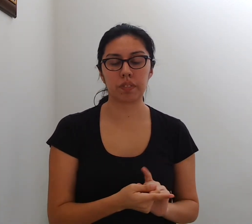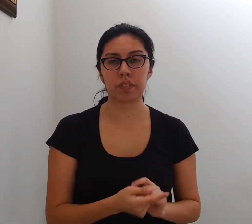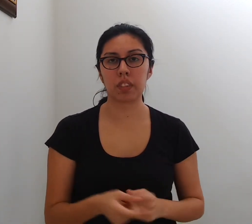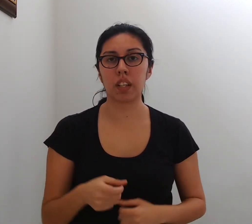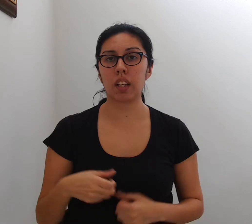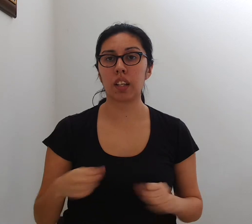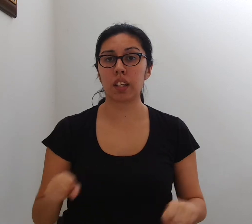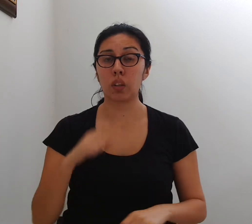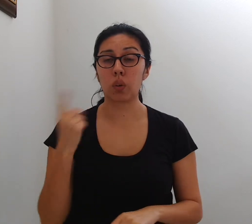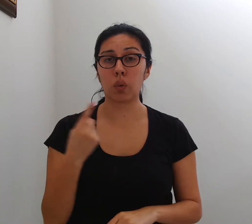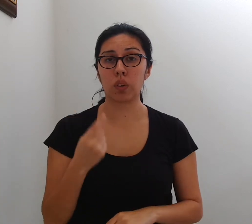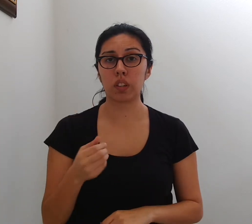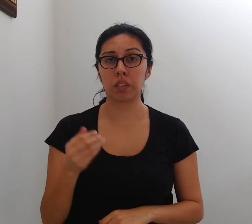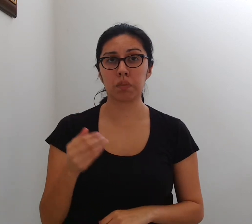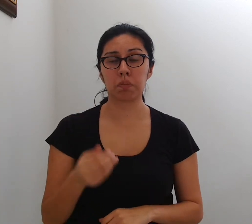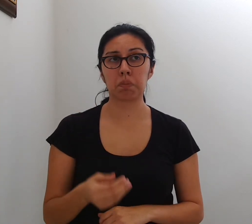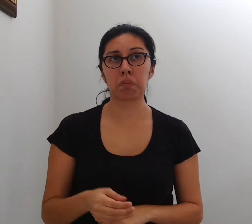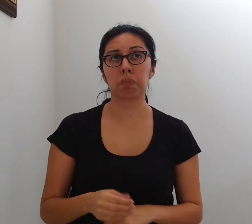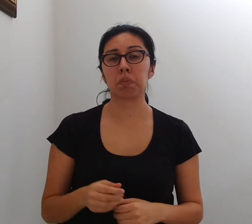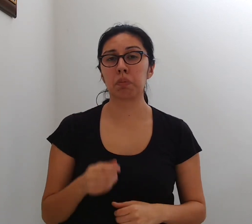of deaf persons with whom he is dealing.